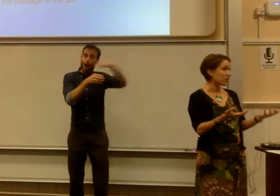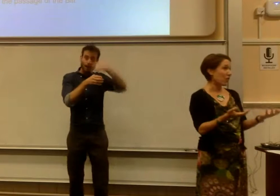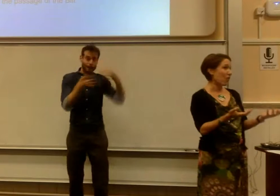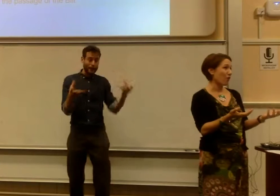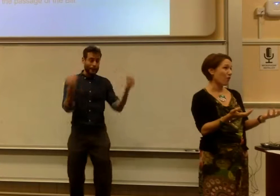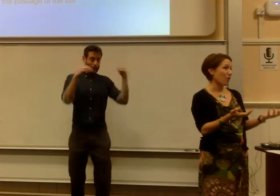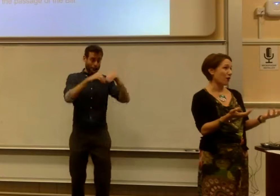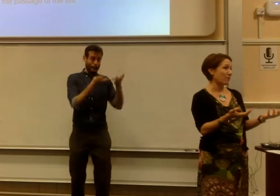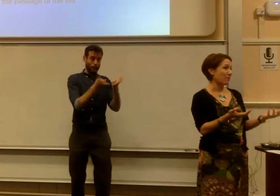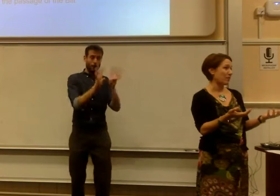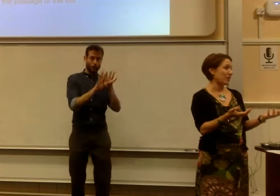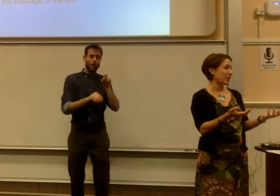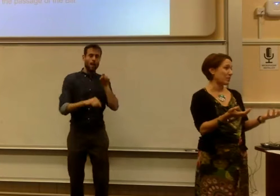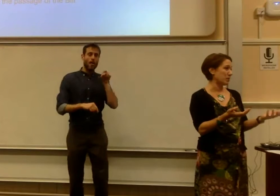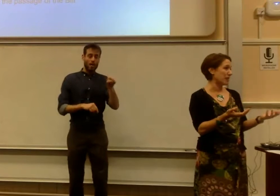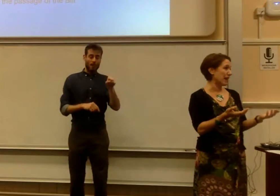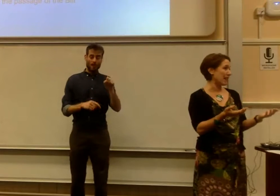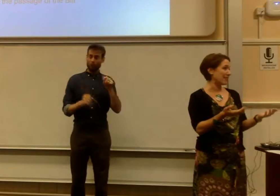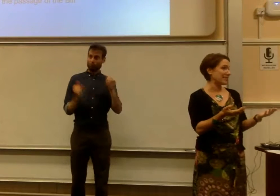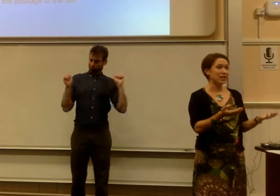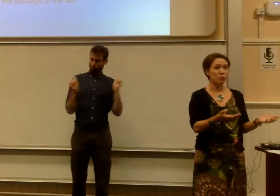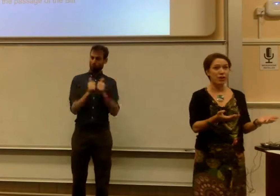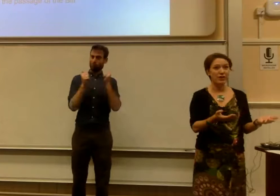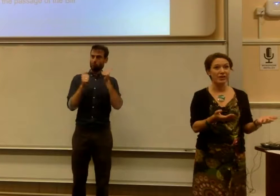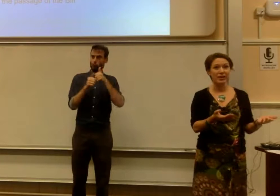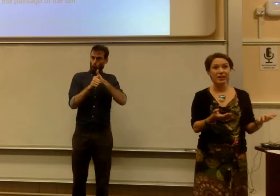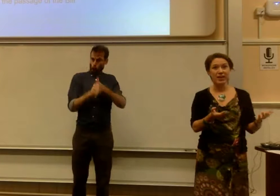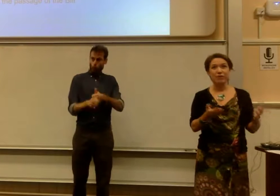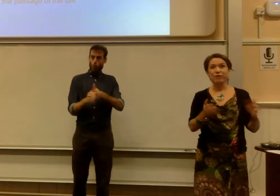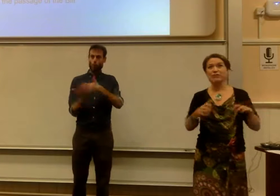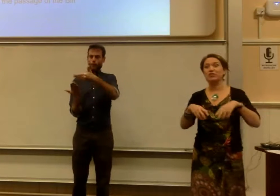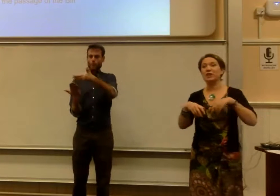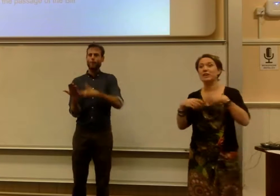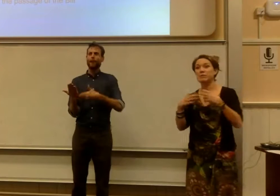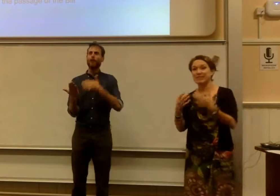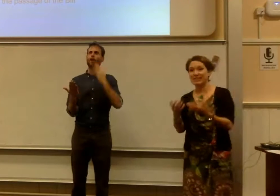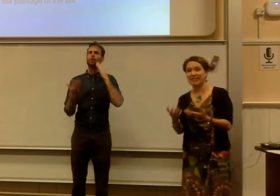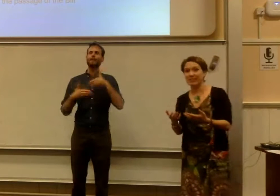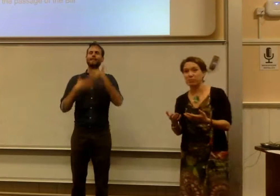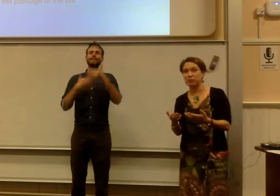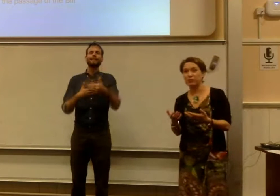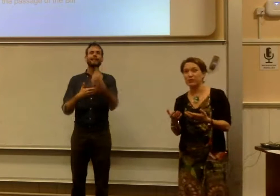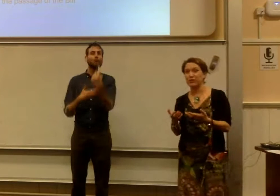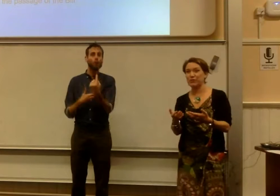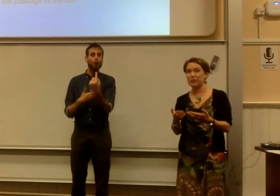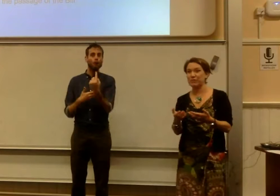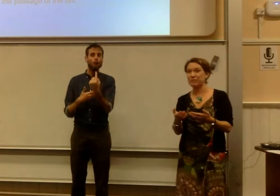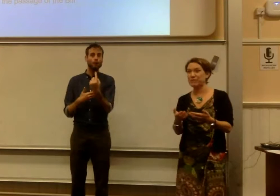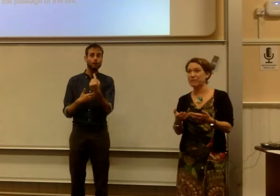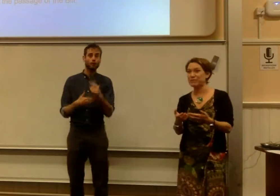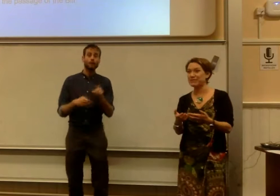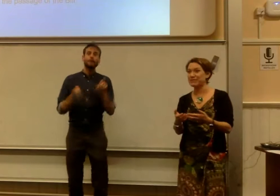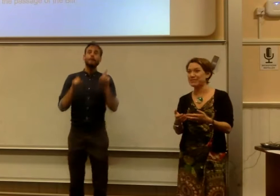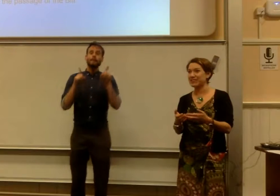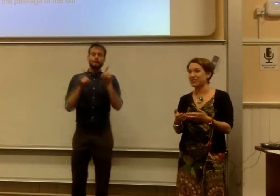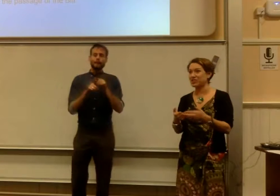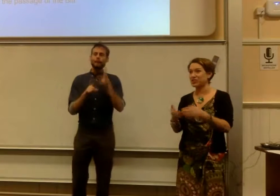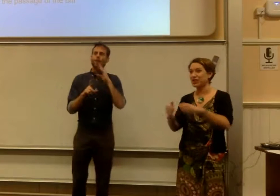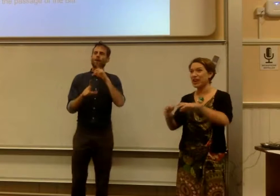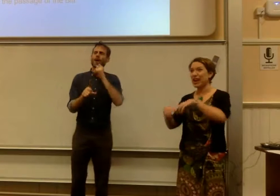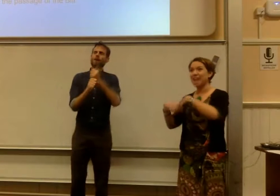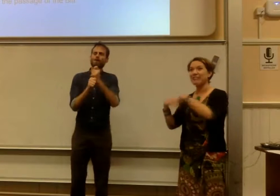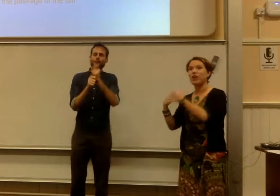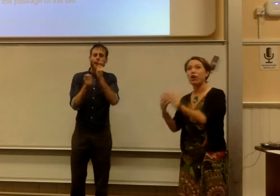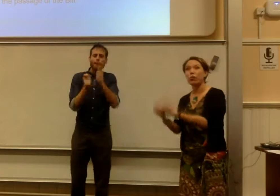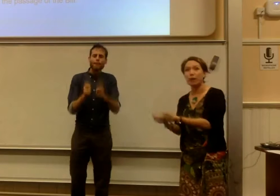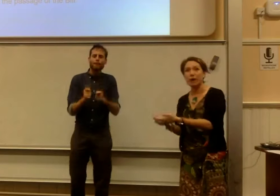support of the bill at stage 1, voted unanimously in support of the government's amendments at stage